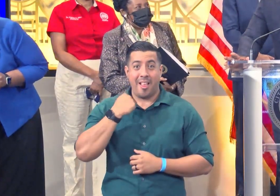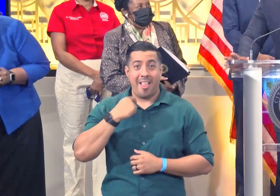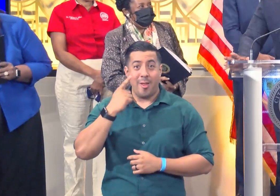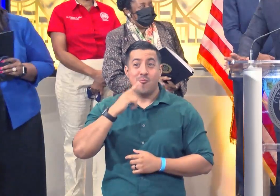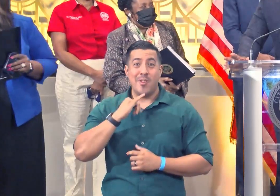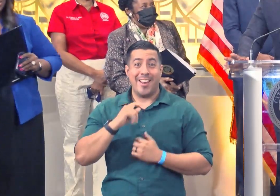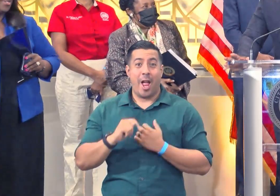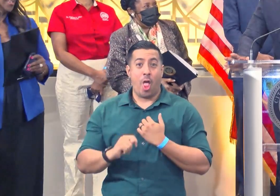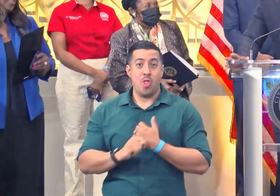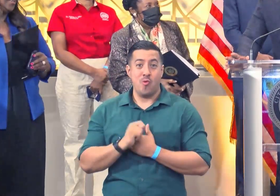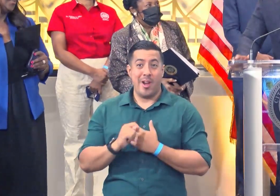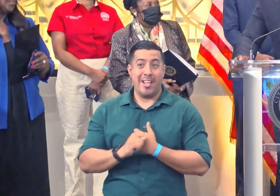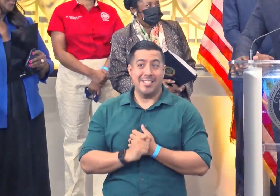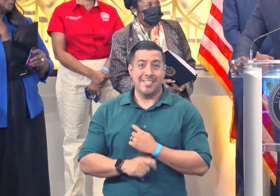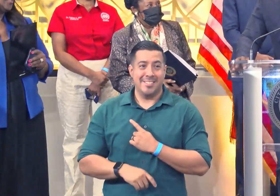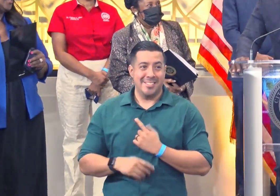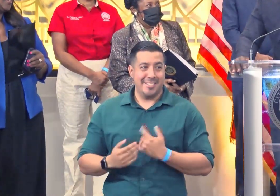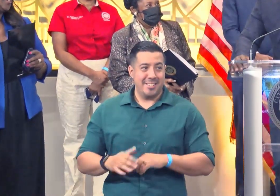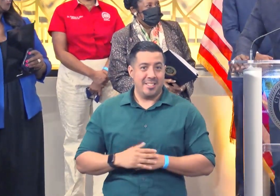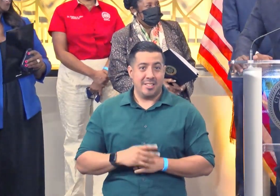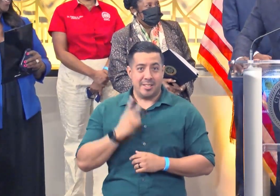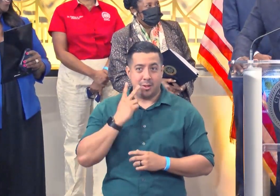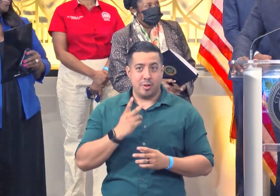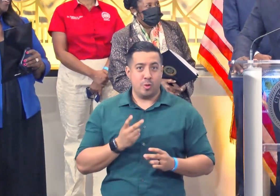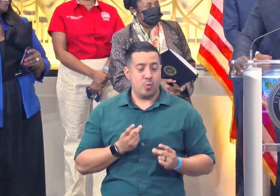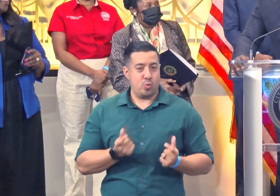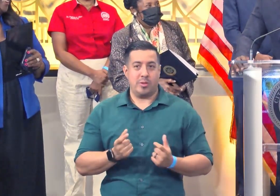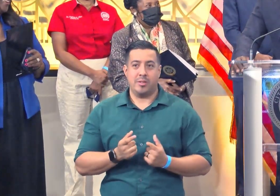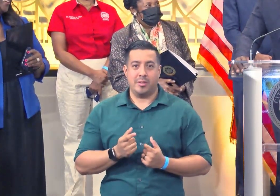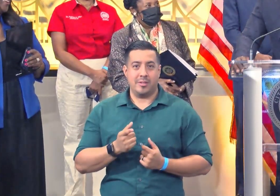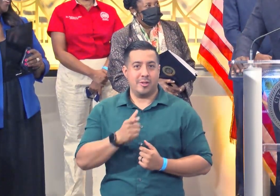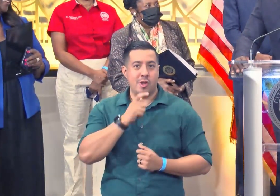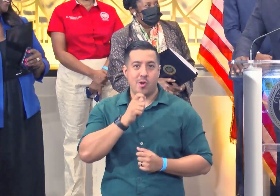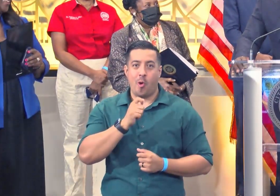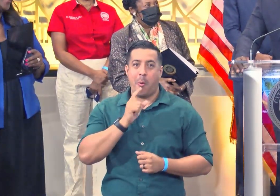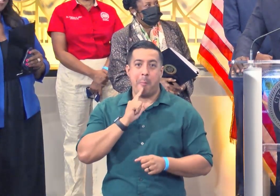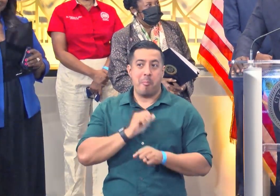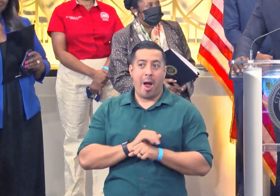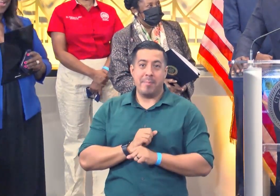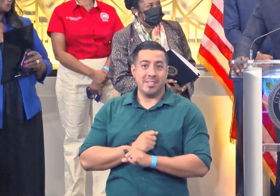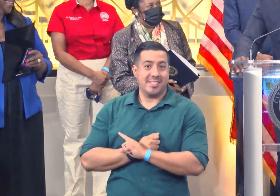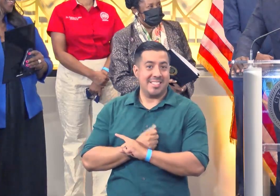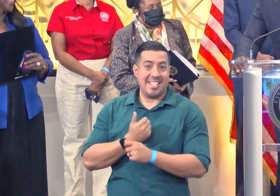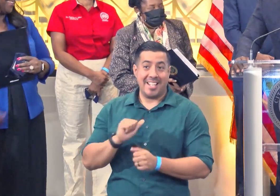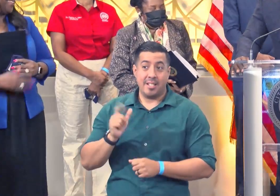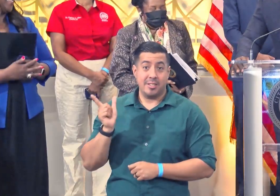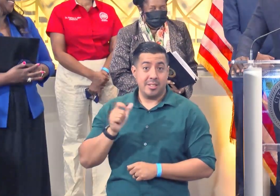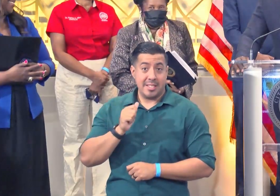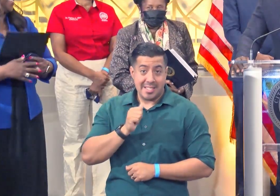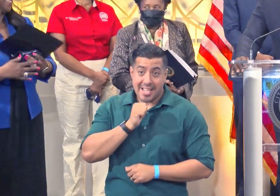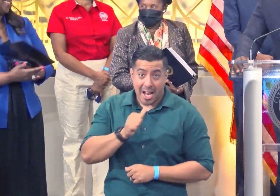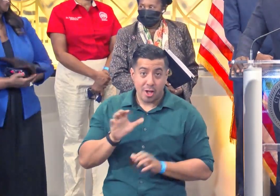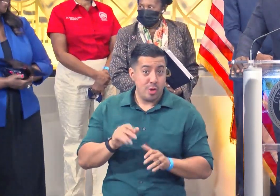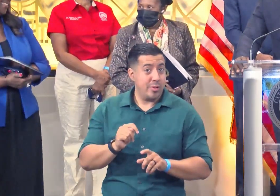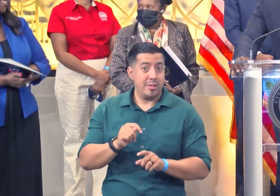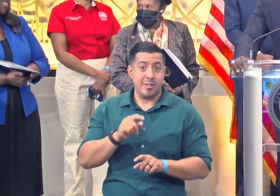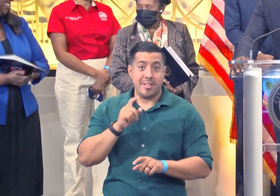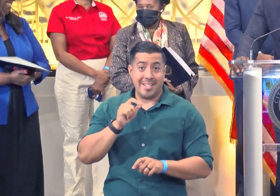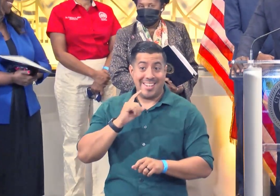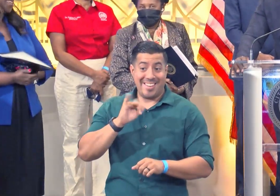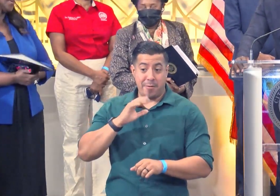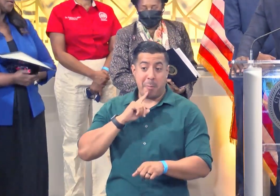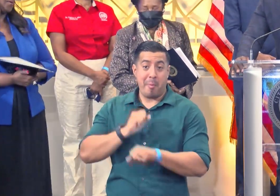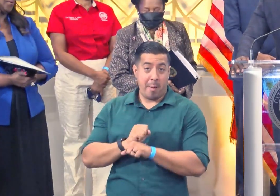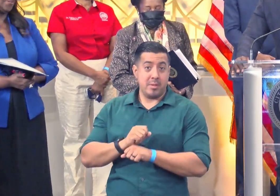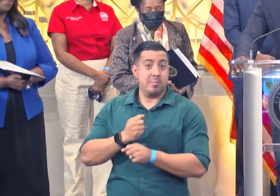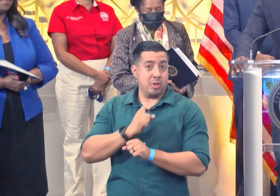It was a threat. It was a threat. See, quick, you learn that you don't promise Sheila anything and not do it. Very quick, you know.